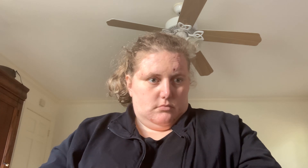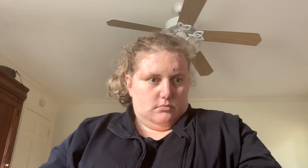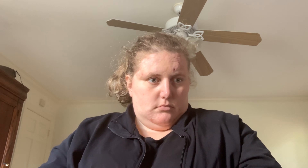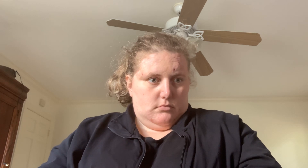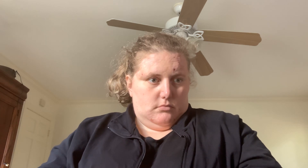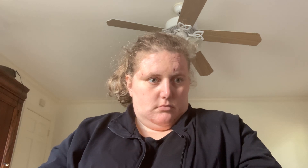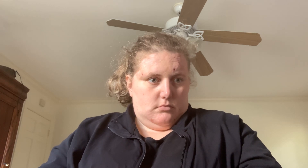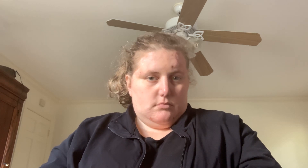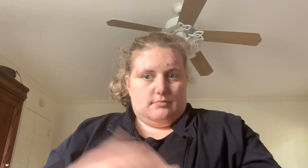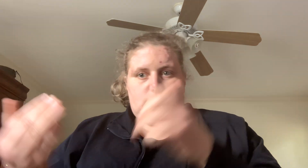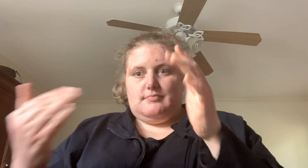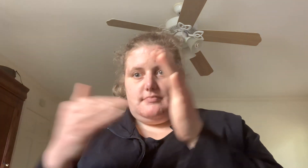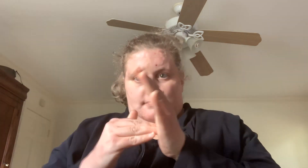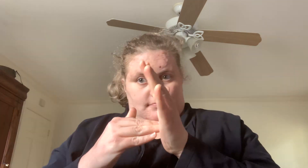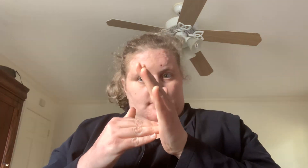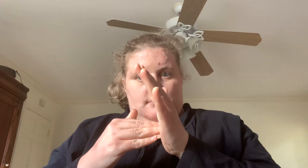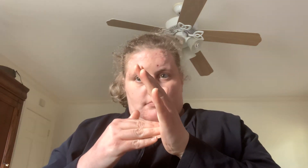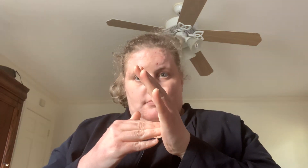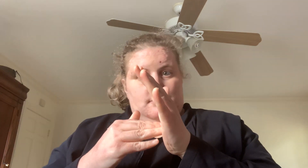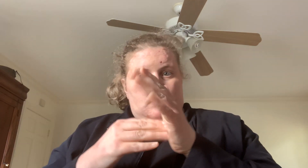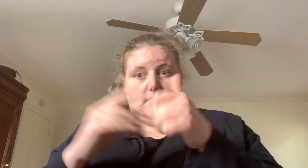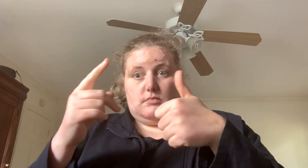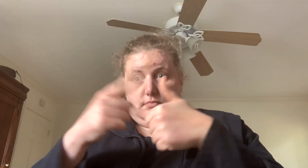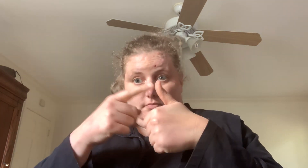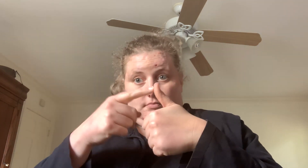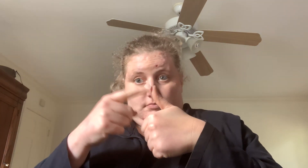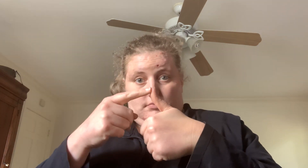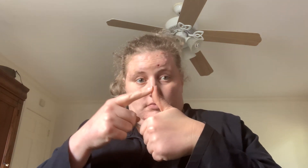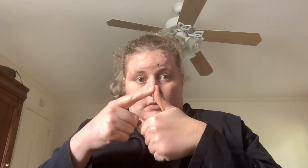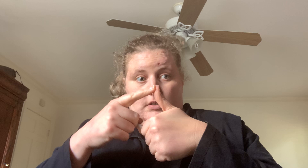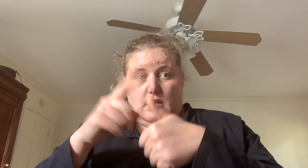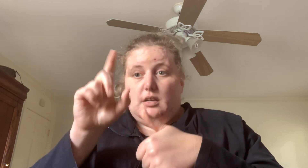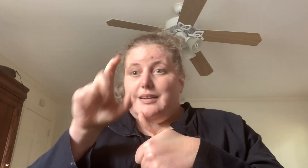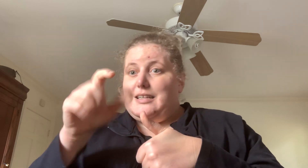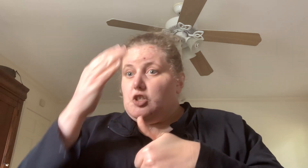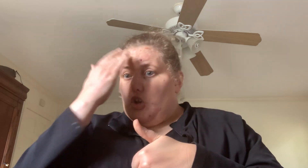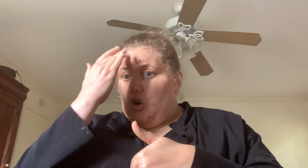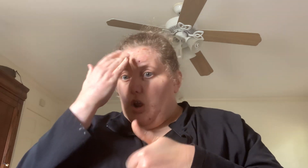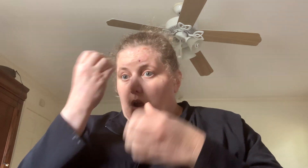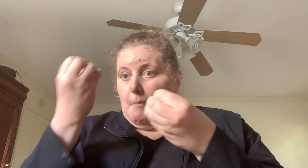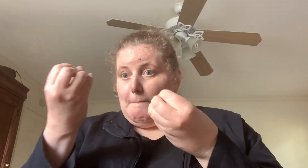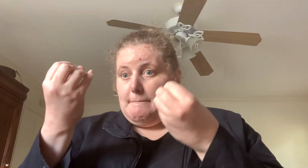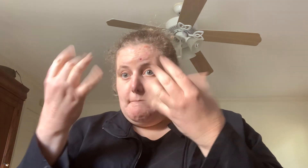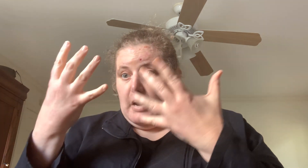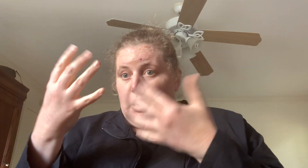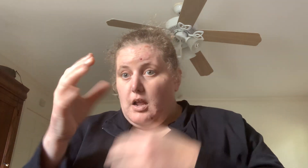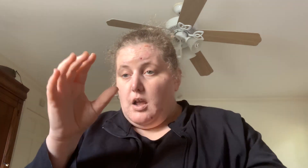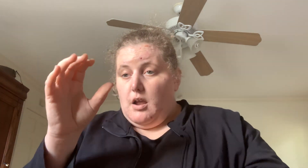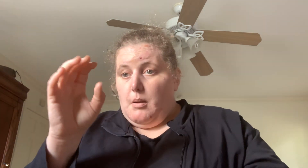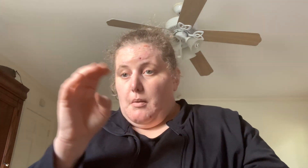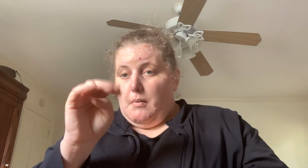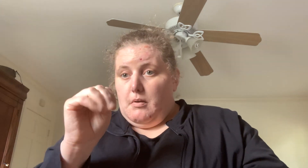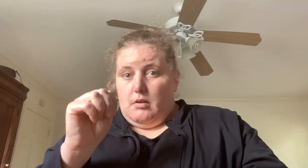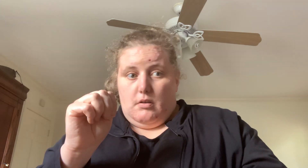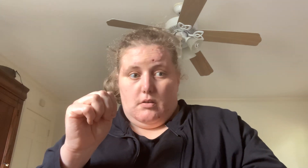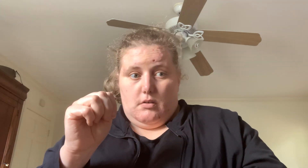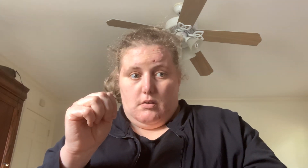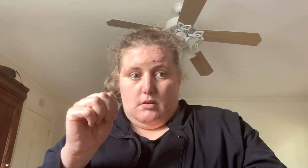Once again, let's go. We're going to start with our step 1. We need to know how many moles of oxygen is in